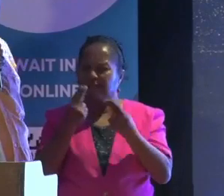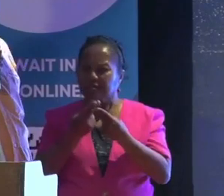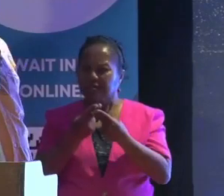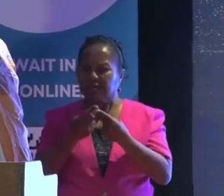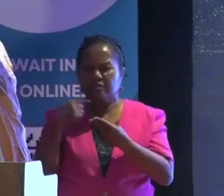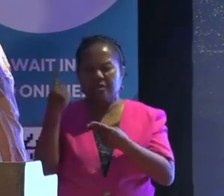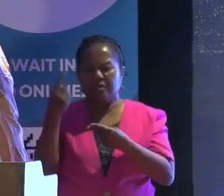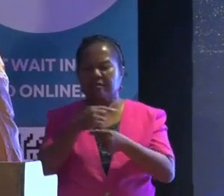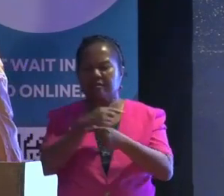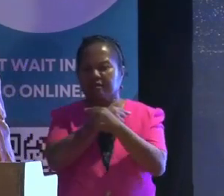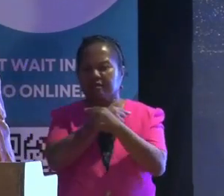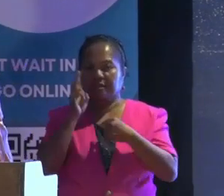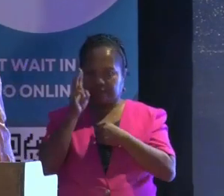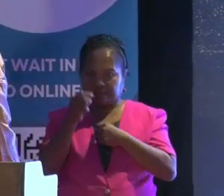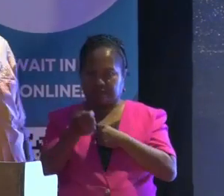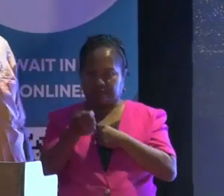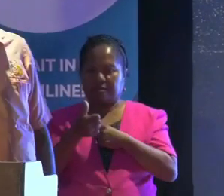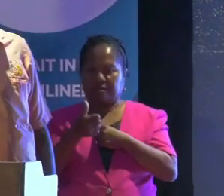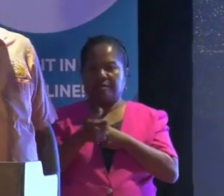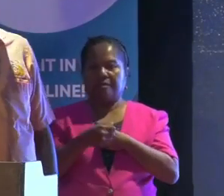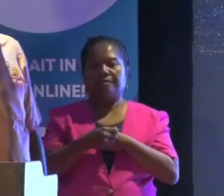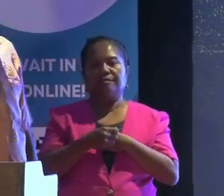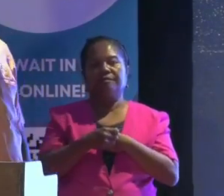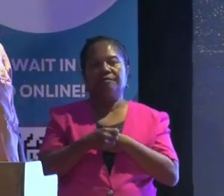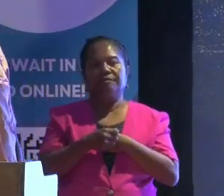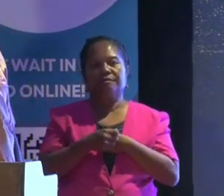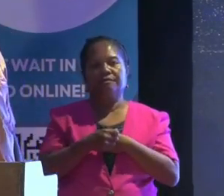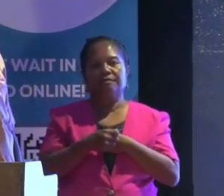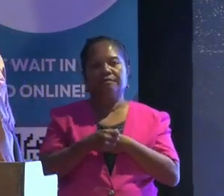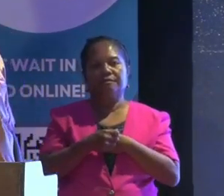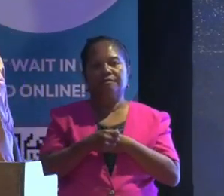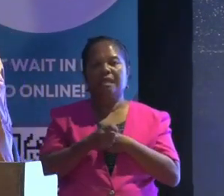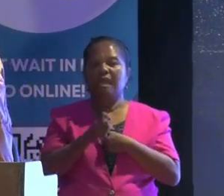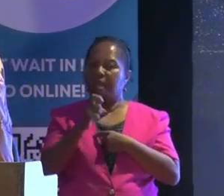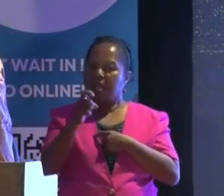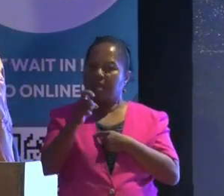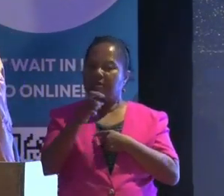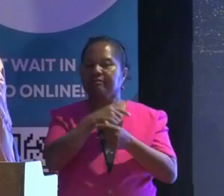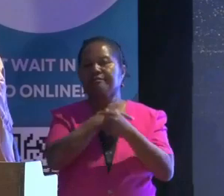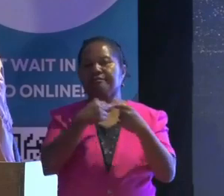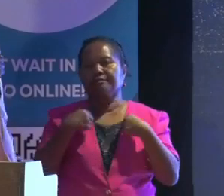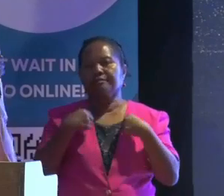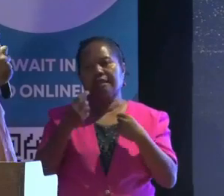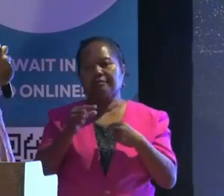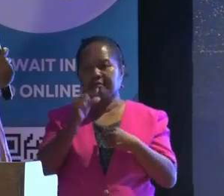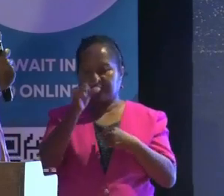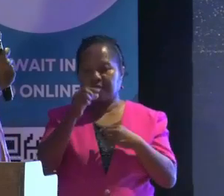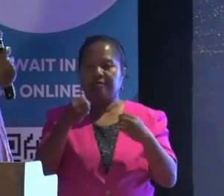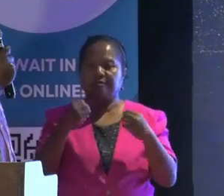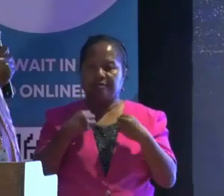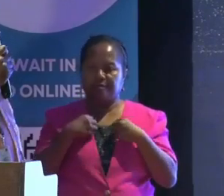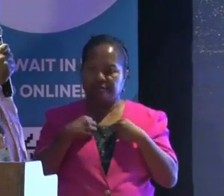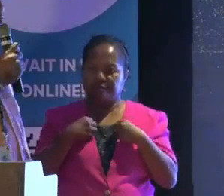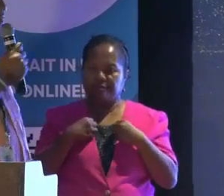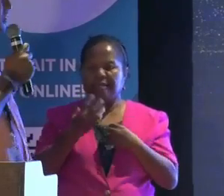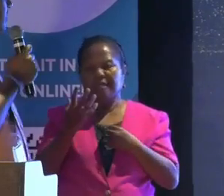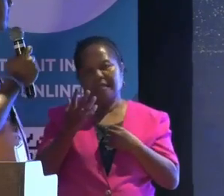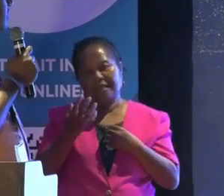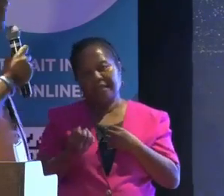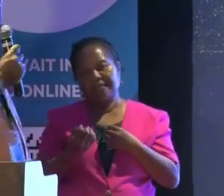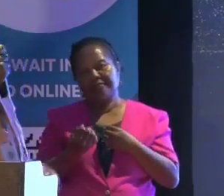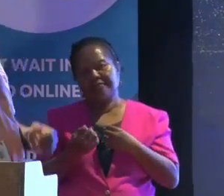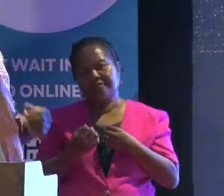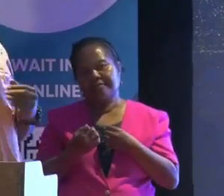As employees, if you are employed by a small business or you have